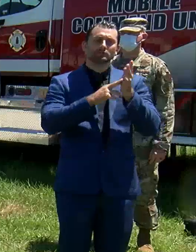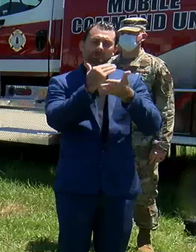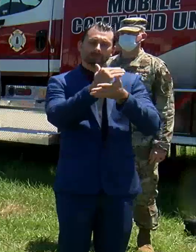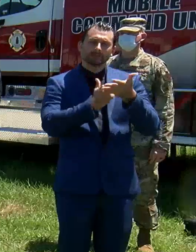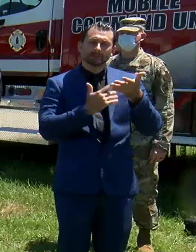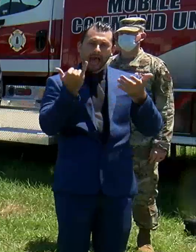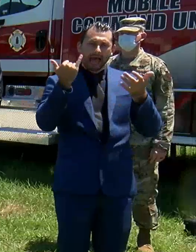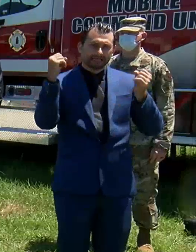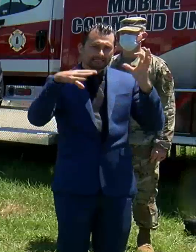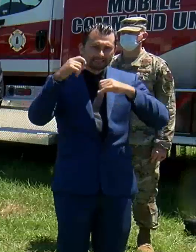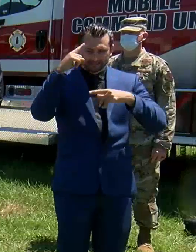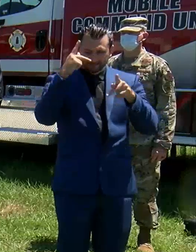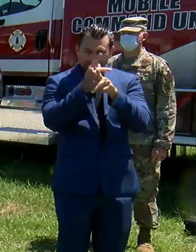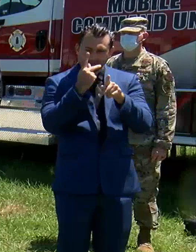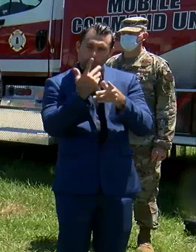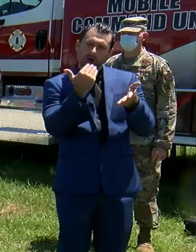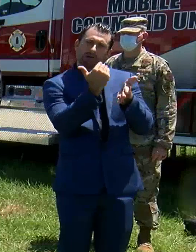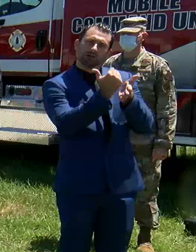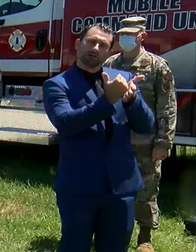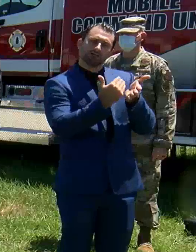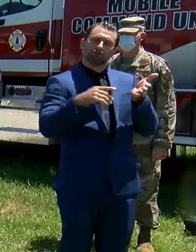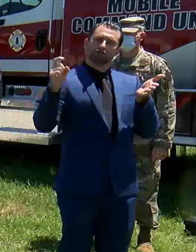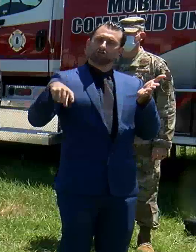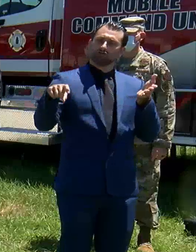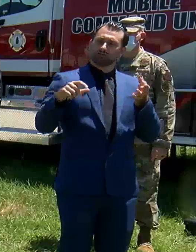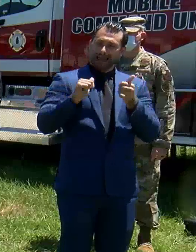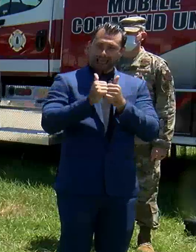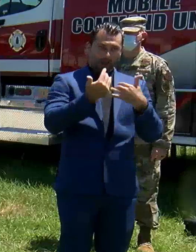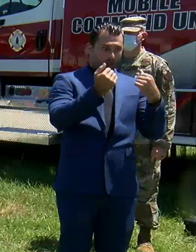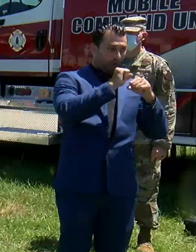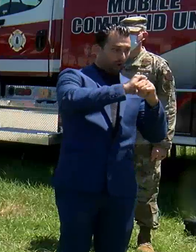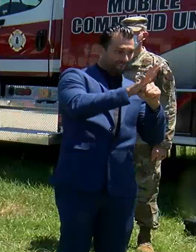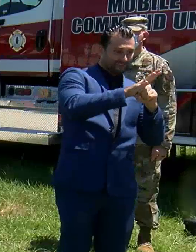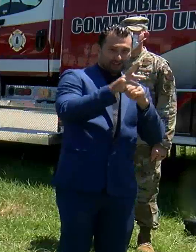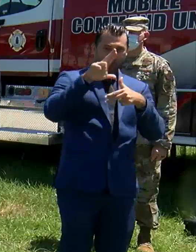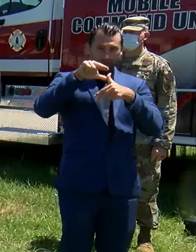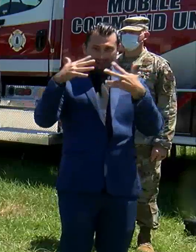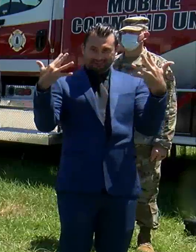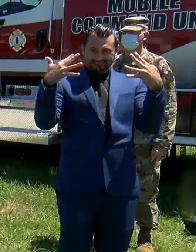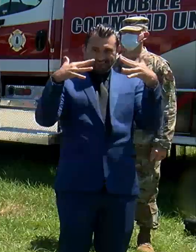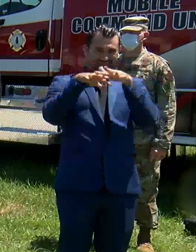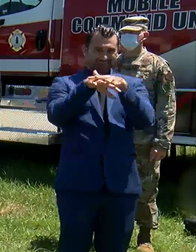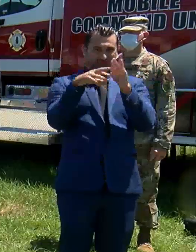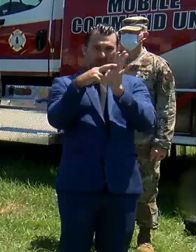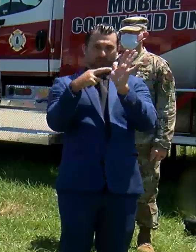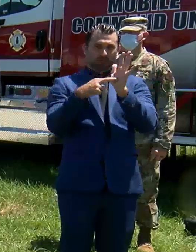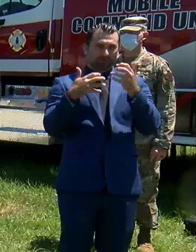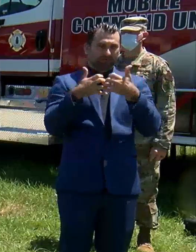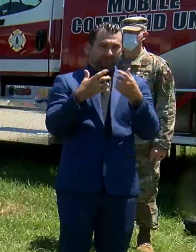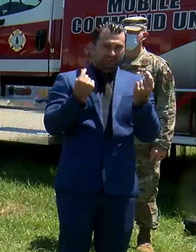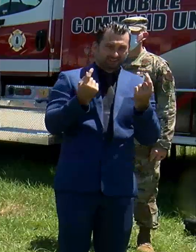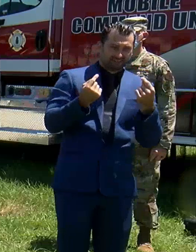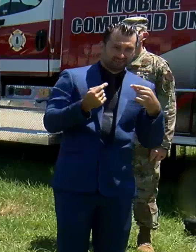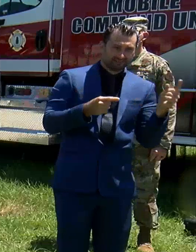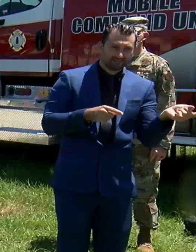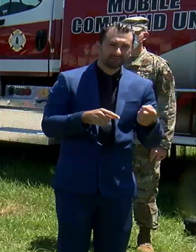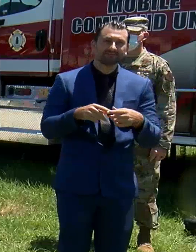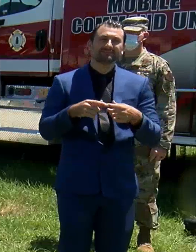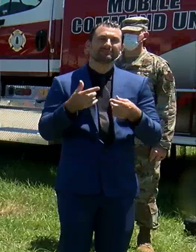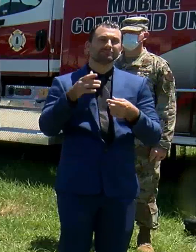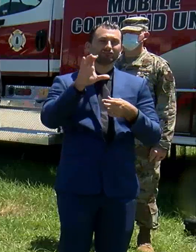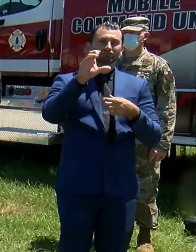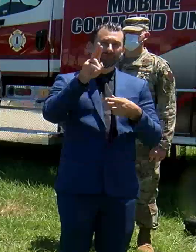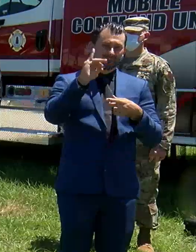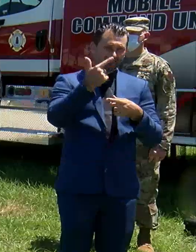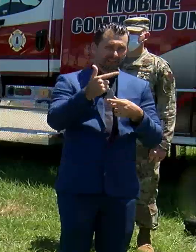of different pieces of advice. I talk to Craig Fugate every couple of days. I talk to former Administrator Brock Long. We're talking to all sorts of